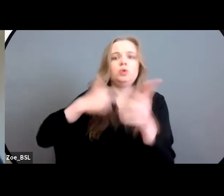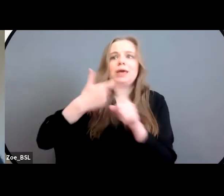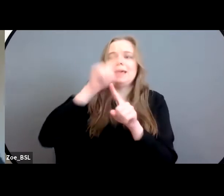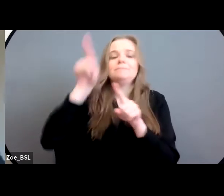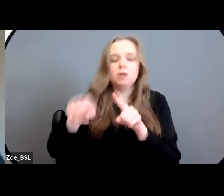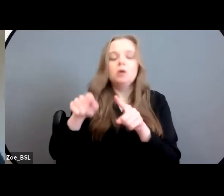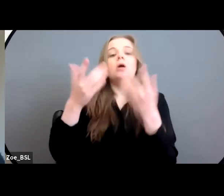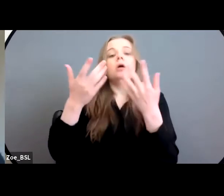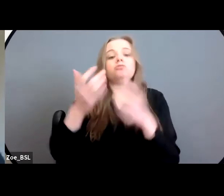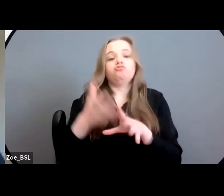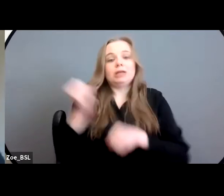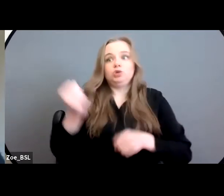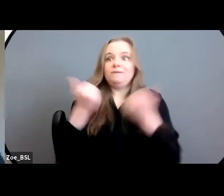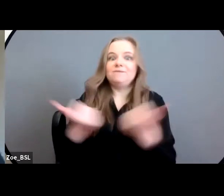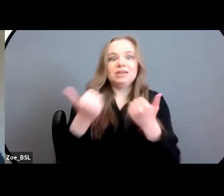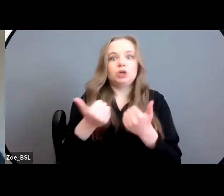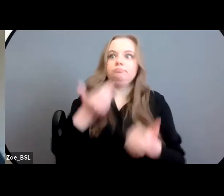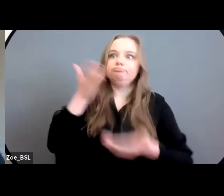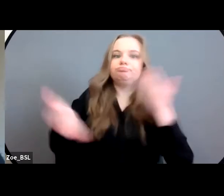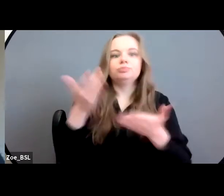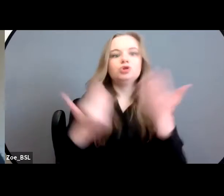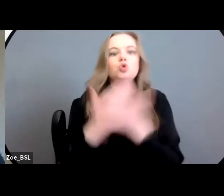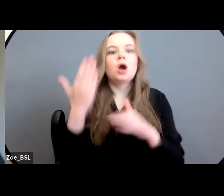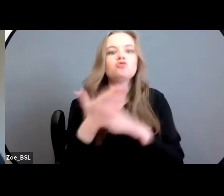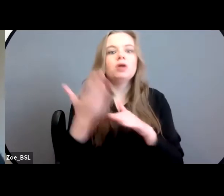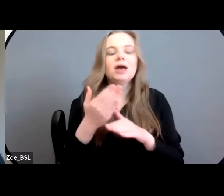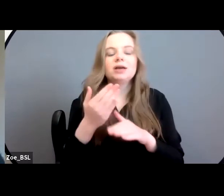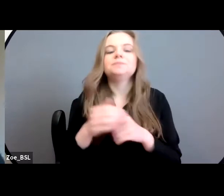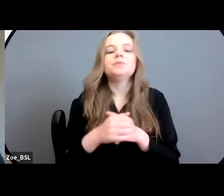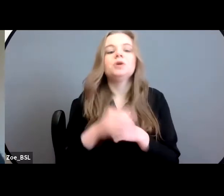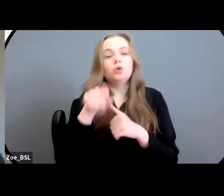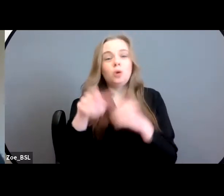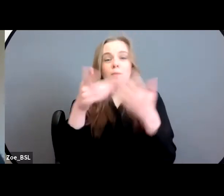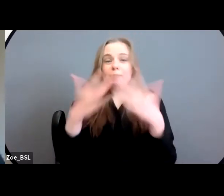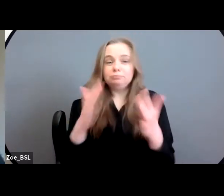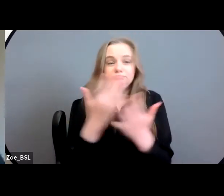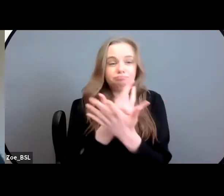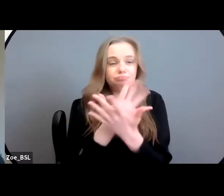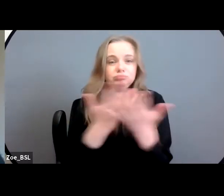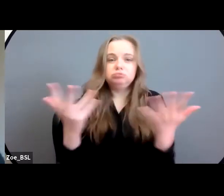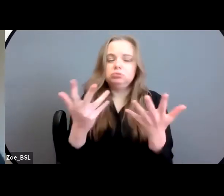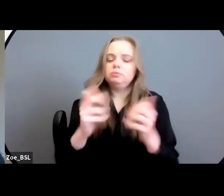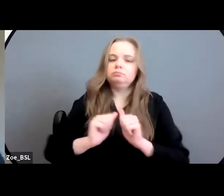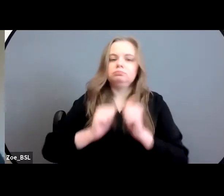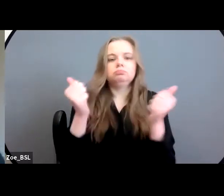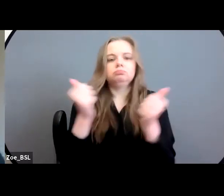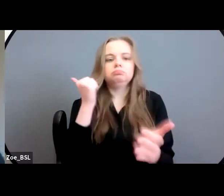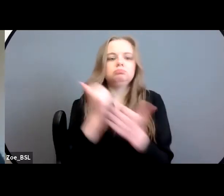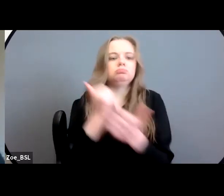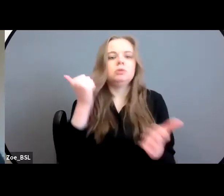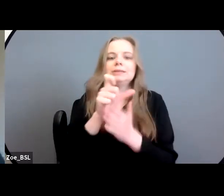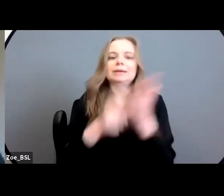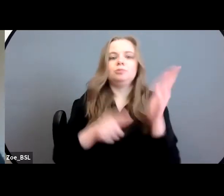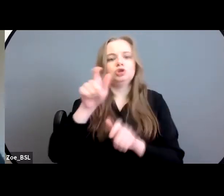workplace. We've seen through this, we've had a really large volume of really exceptional disabled students at different stages